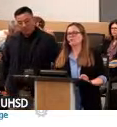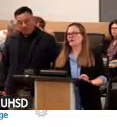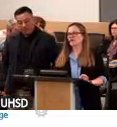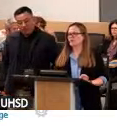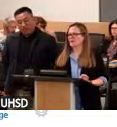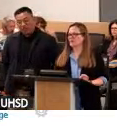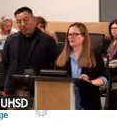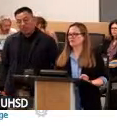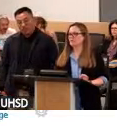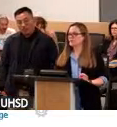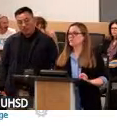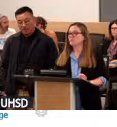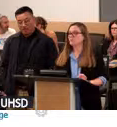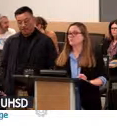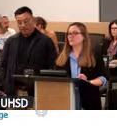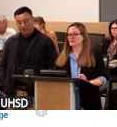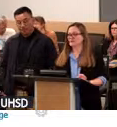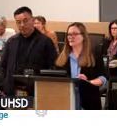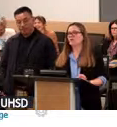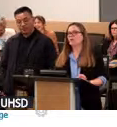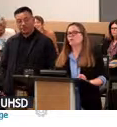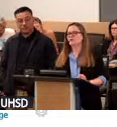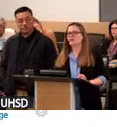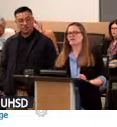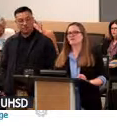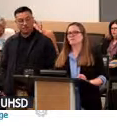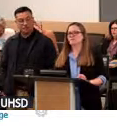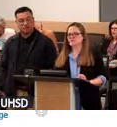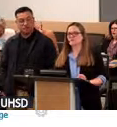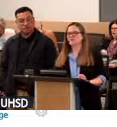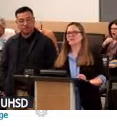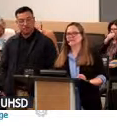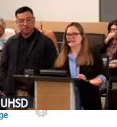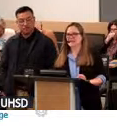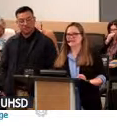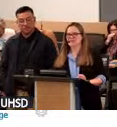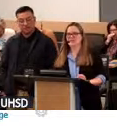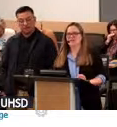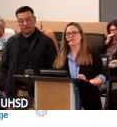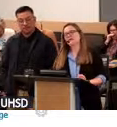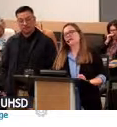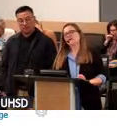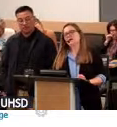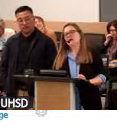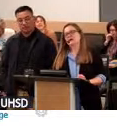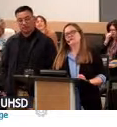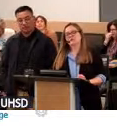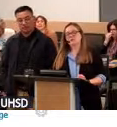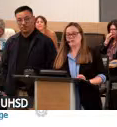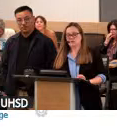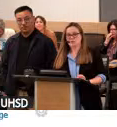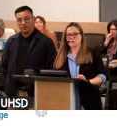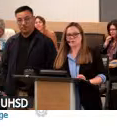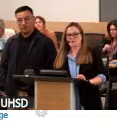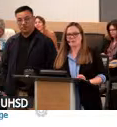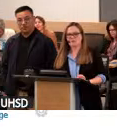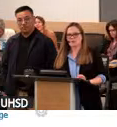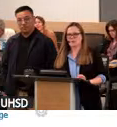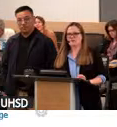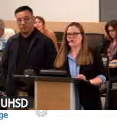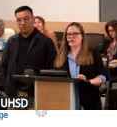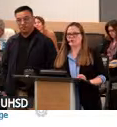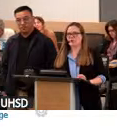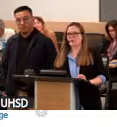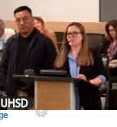full evaluation once every 4 years, where they specifically engage in cycles of inquiry